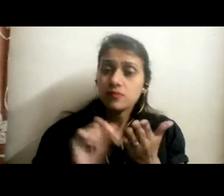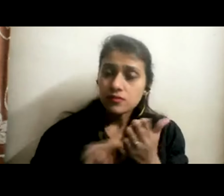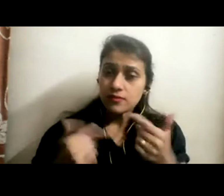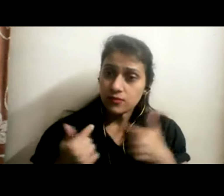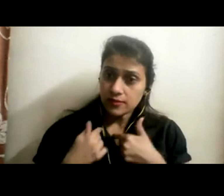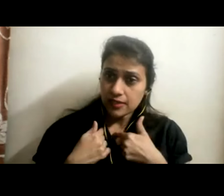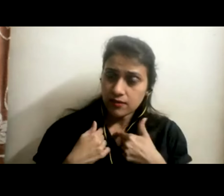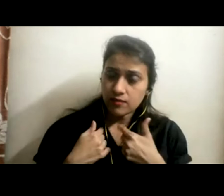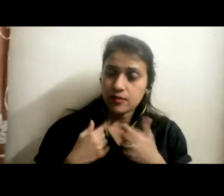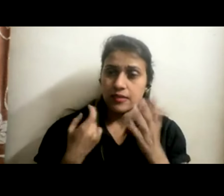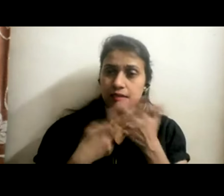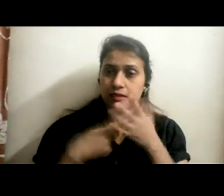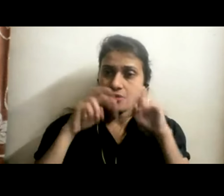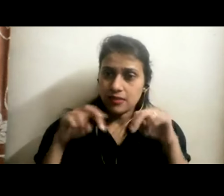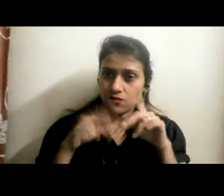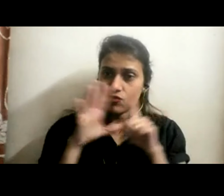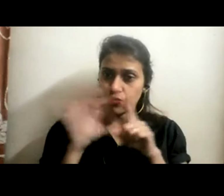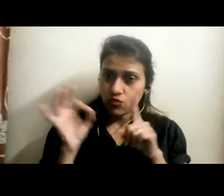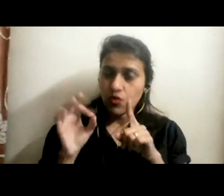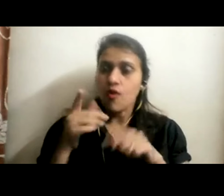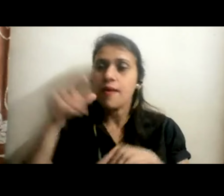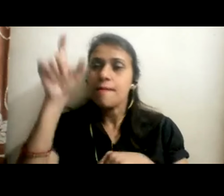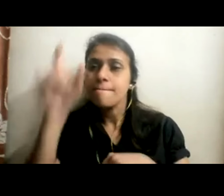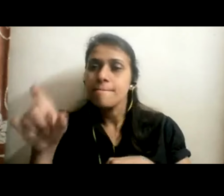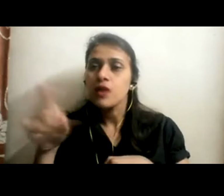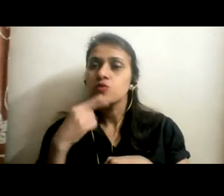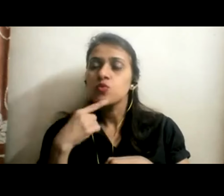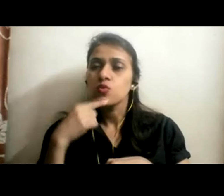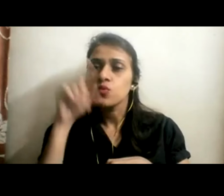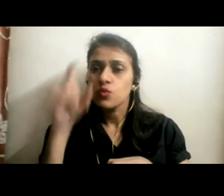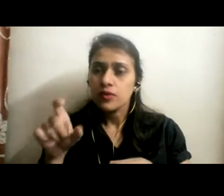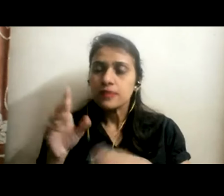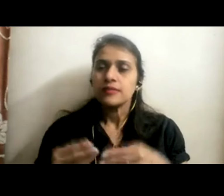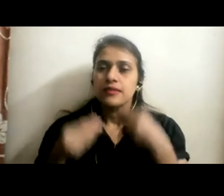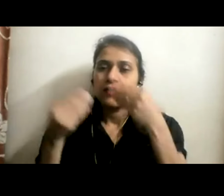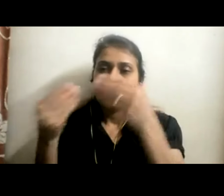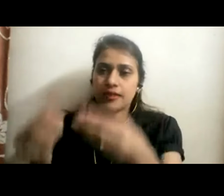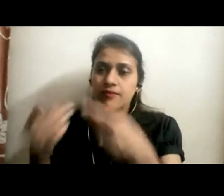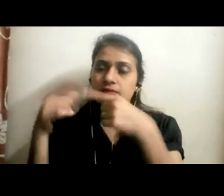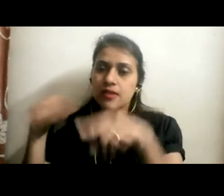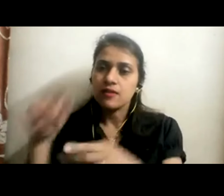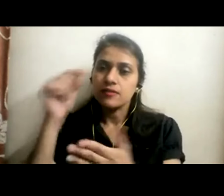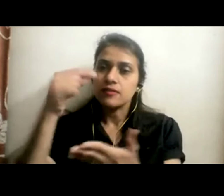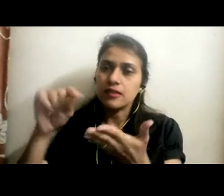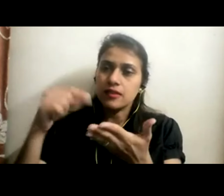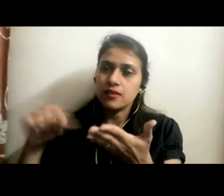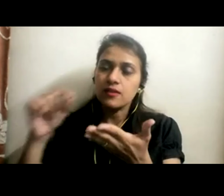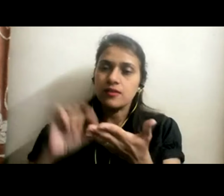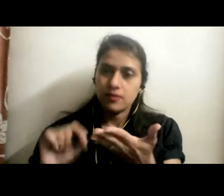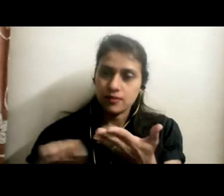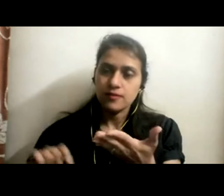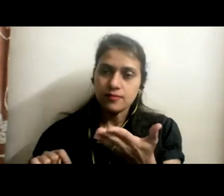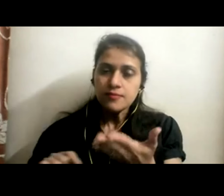So obviously, if I'm giving it out to the respondent to fill it on their own, then maybe the instructions would be